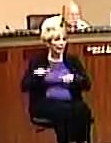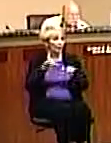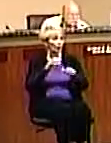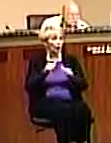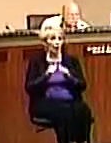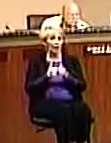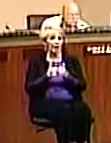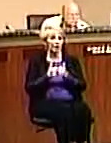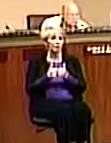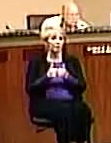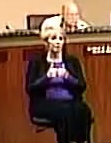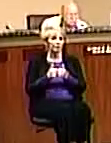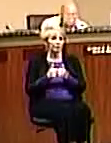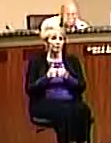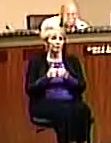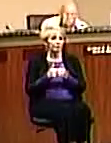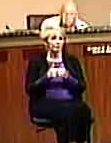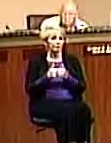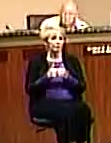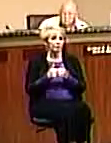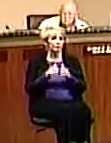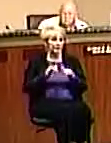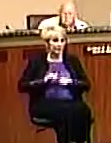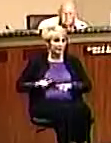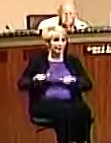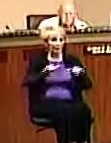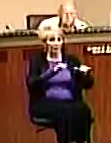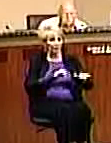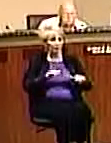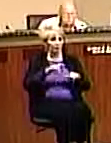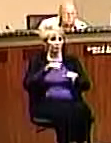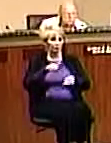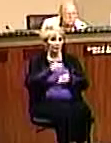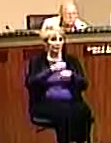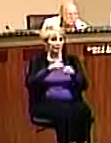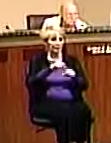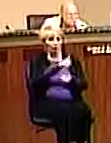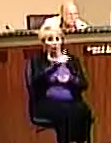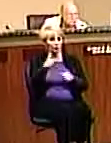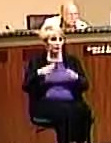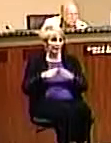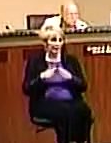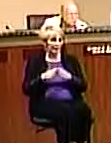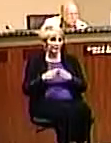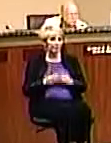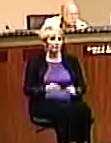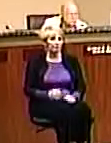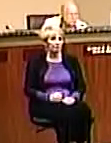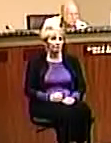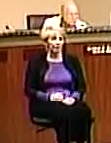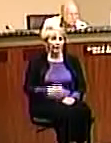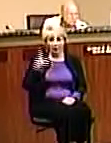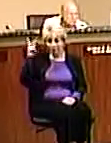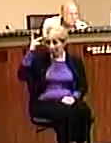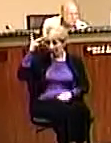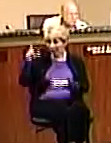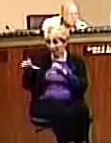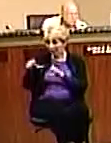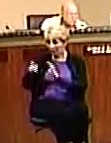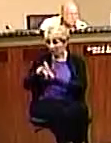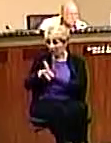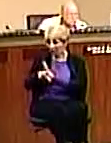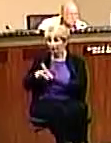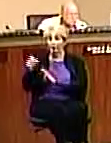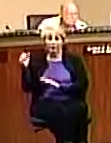these same proceedings in place? Political activity policies